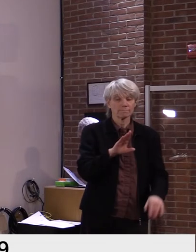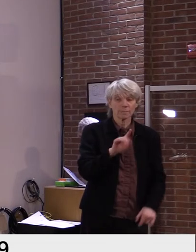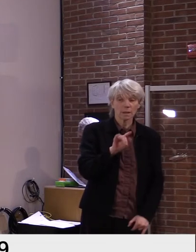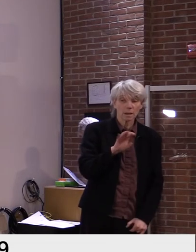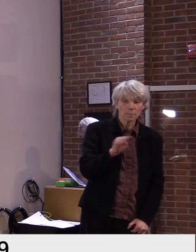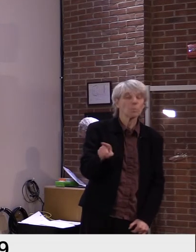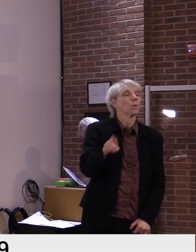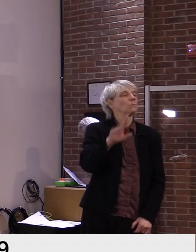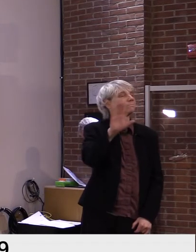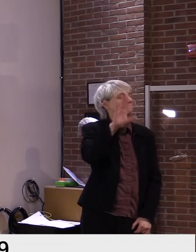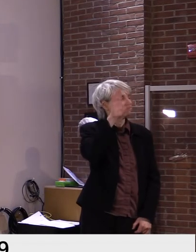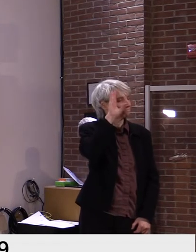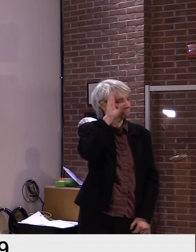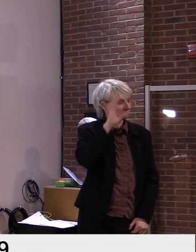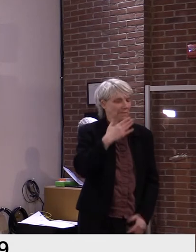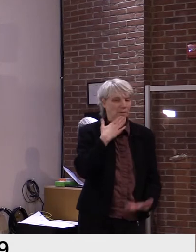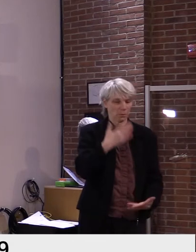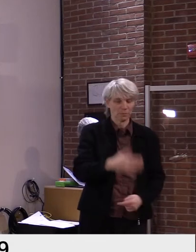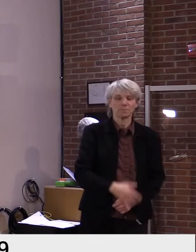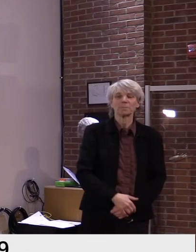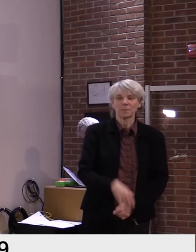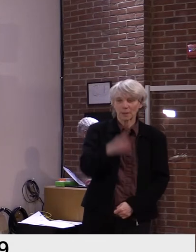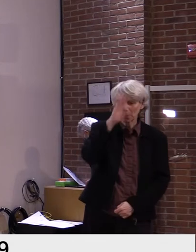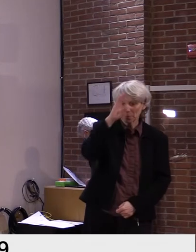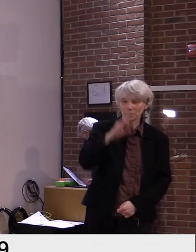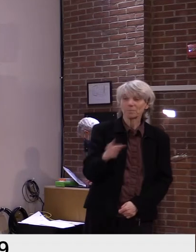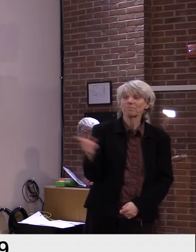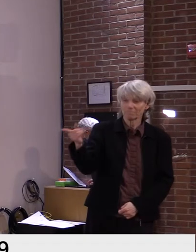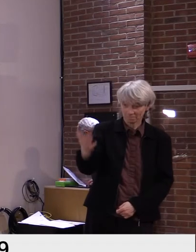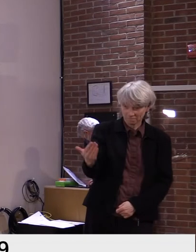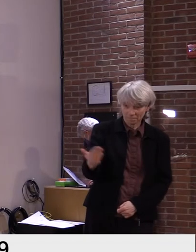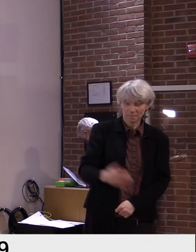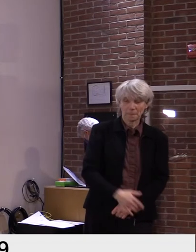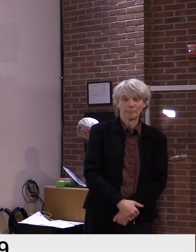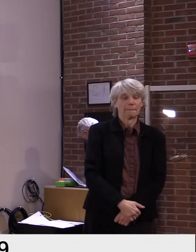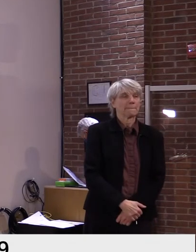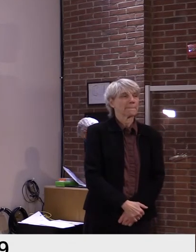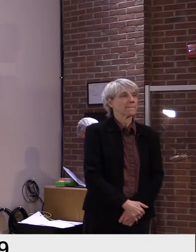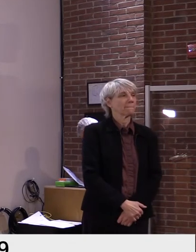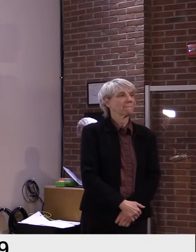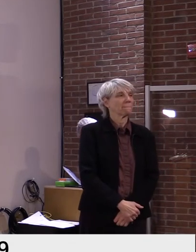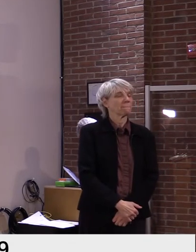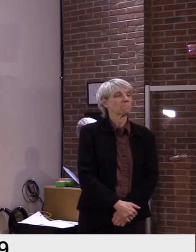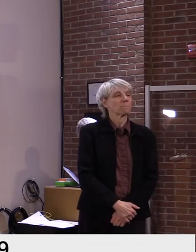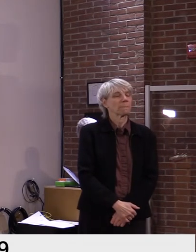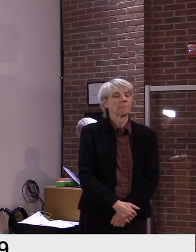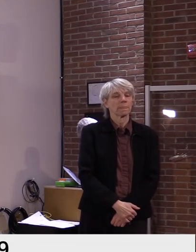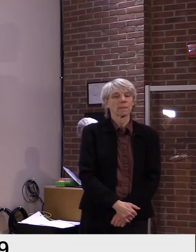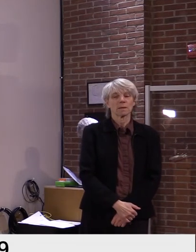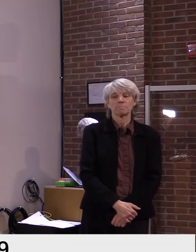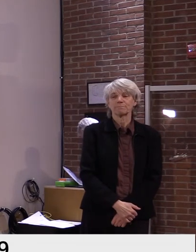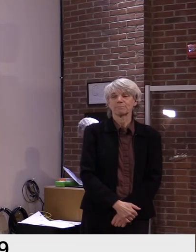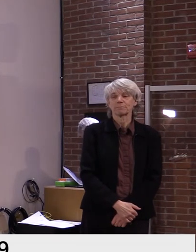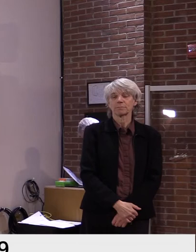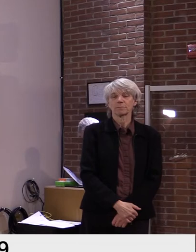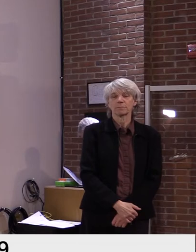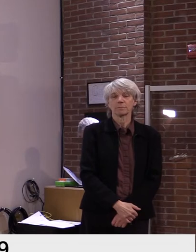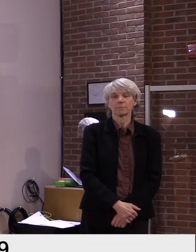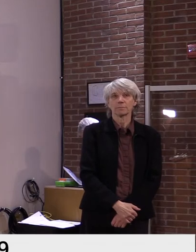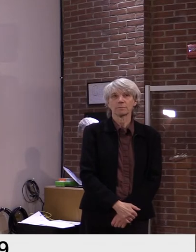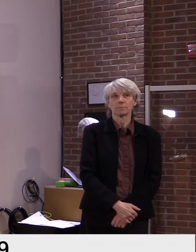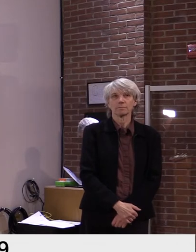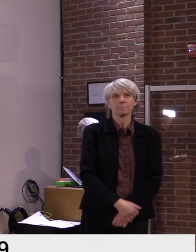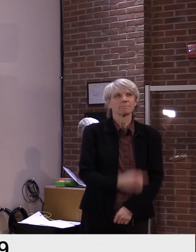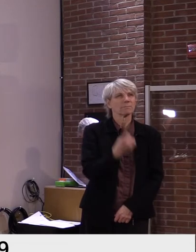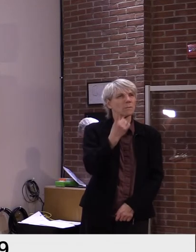Vermont? Tom? Thanks for your time. Yes, hello? Go ahead. I'd like to do one more follow-up just